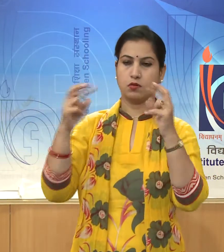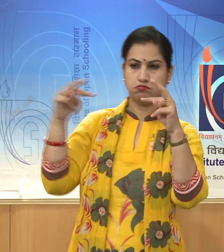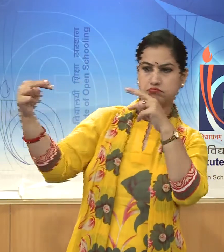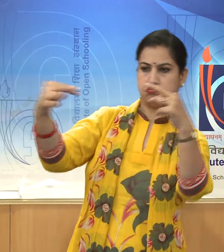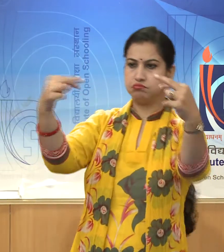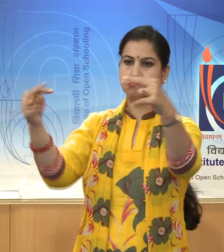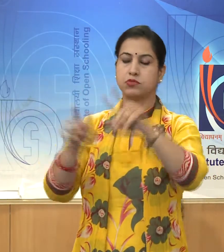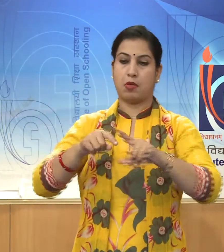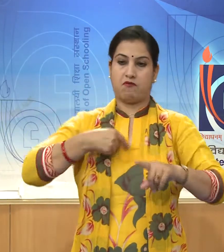universe.